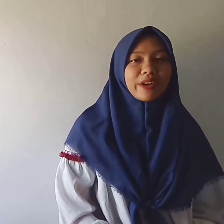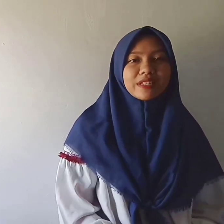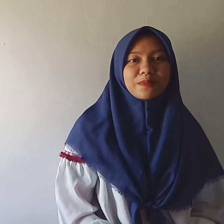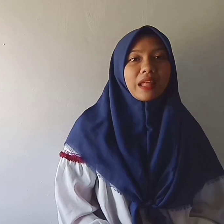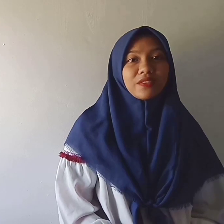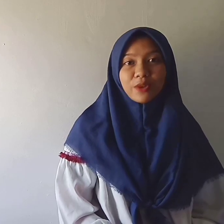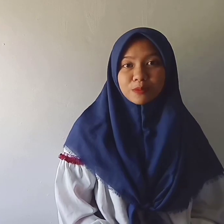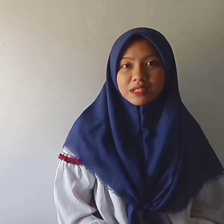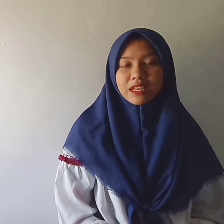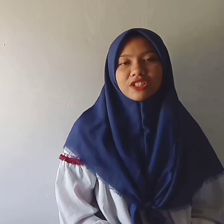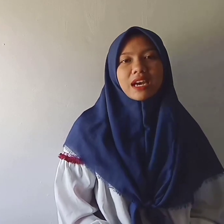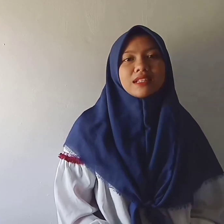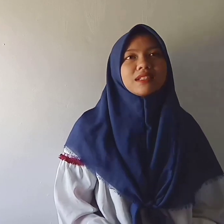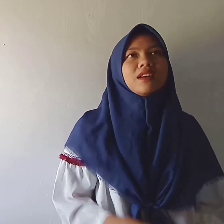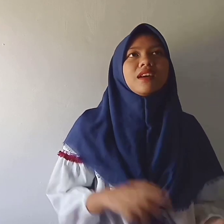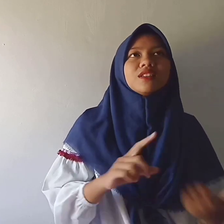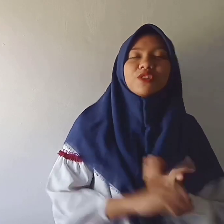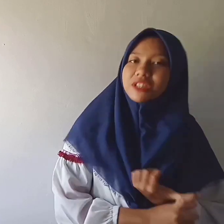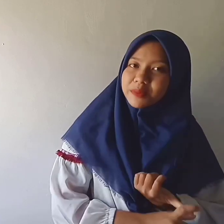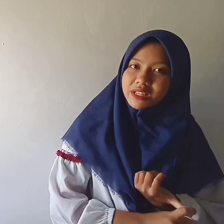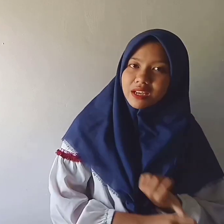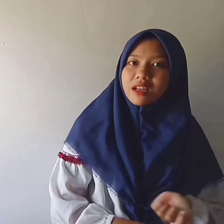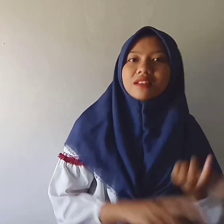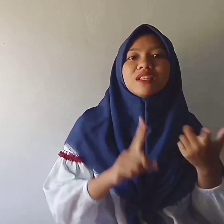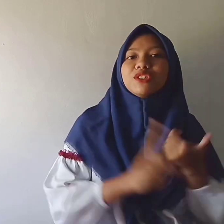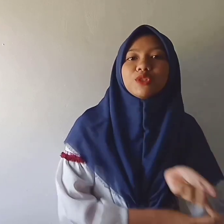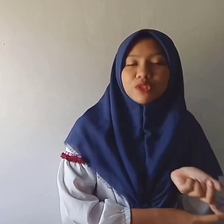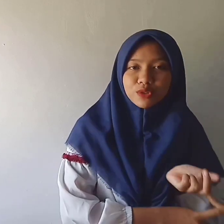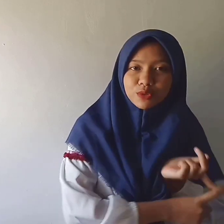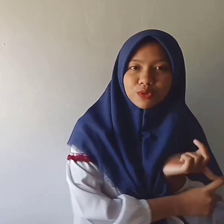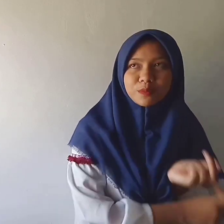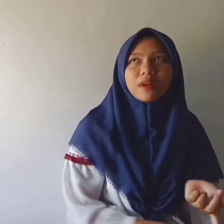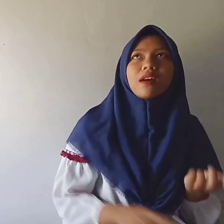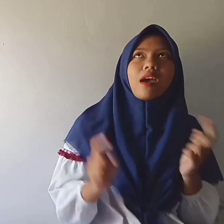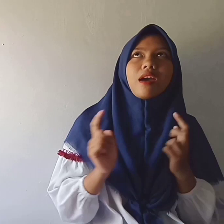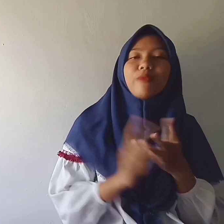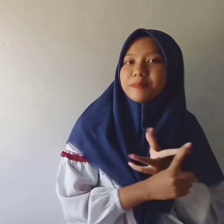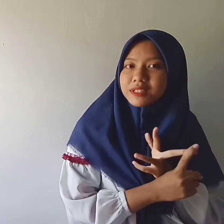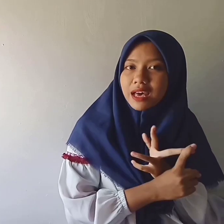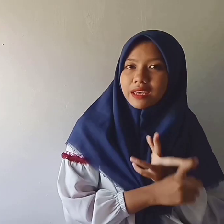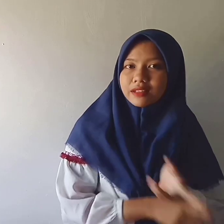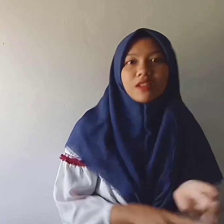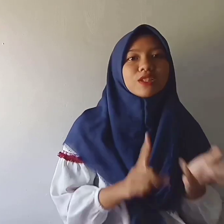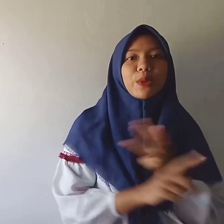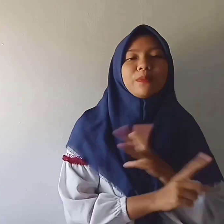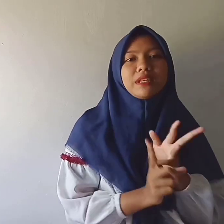various platforms such as social media, YouTube, and website, and also